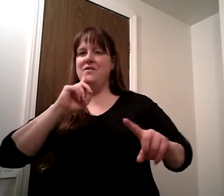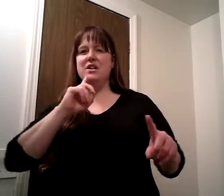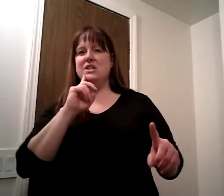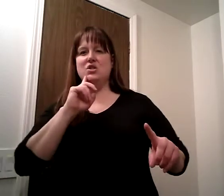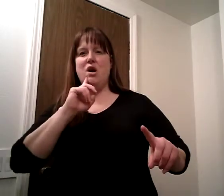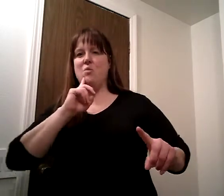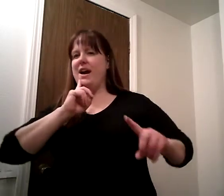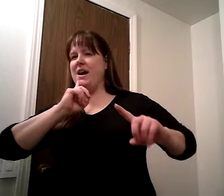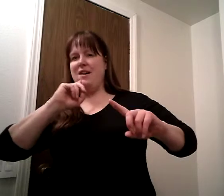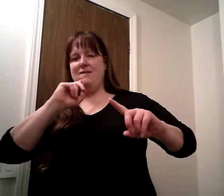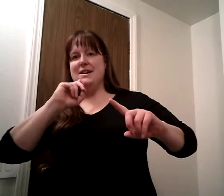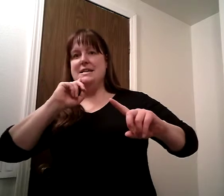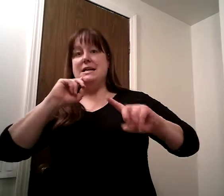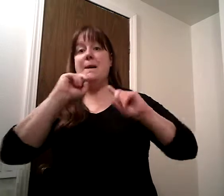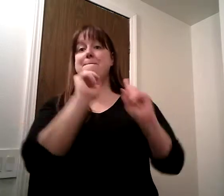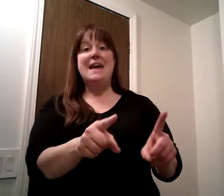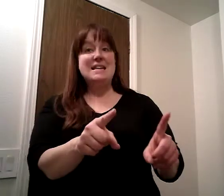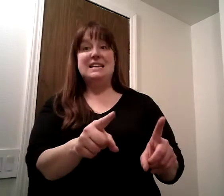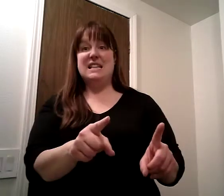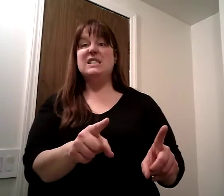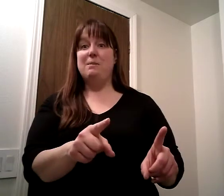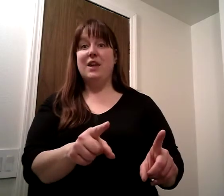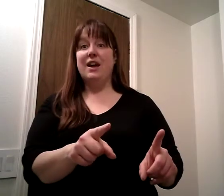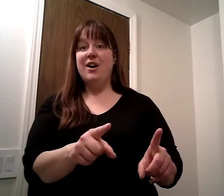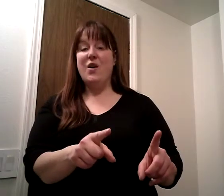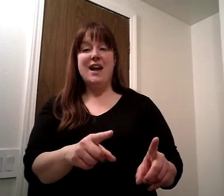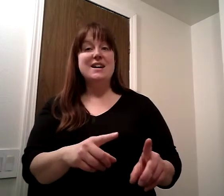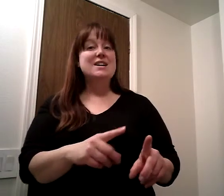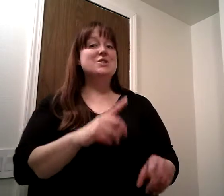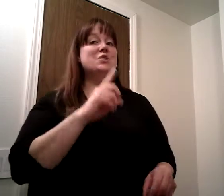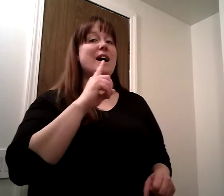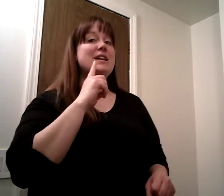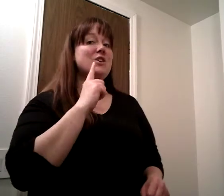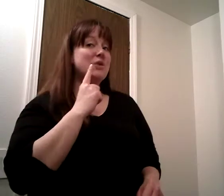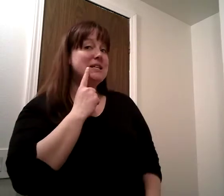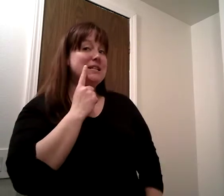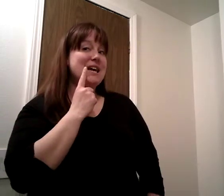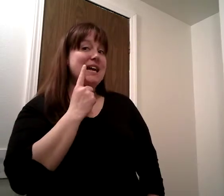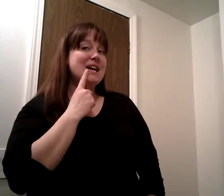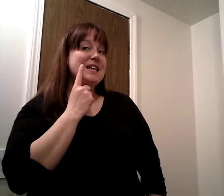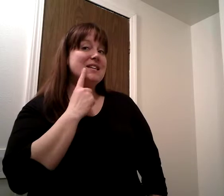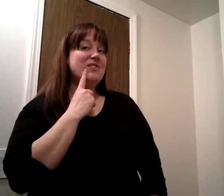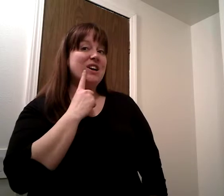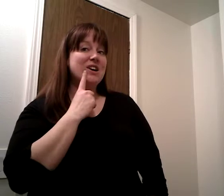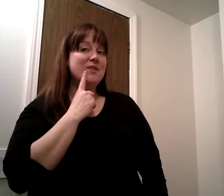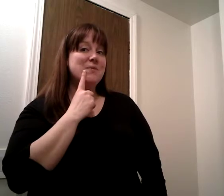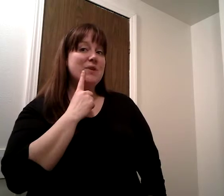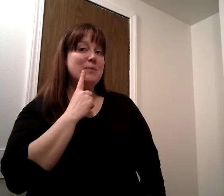very strong way of commanding something, okay? So chided, you're going to take this finger up